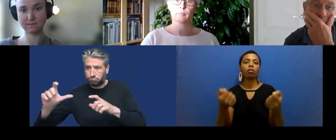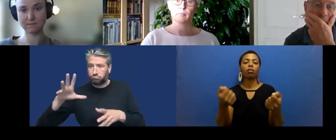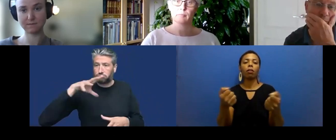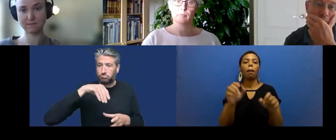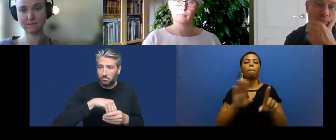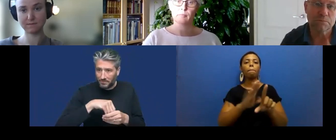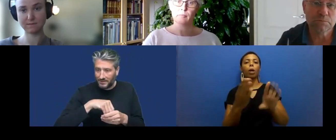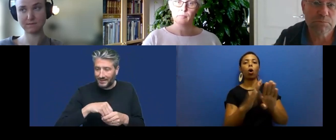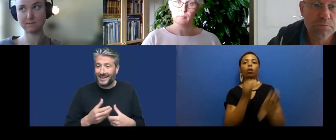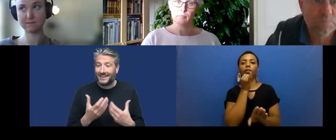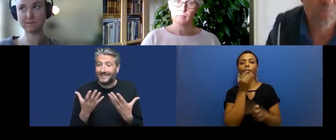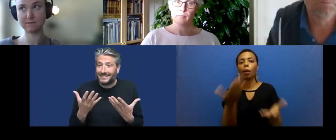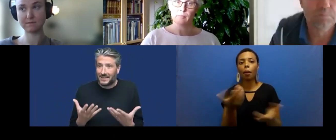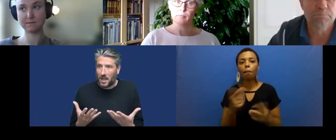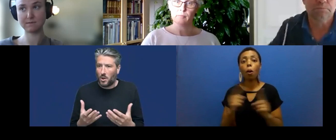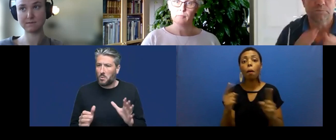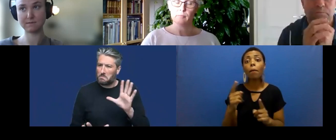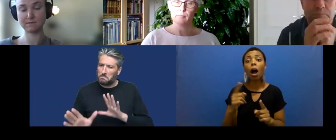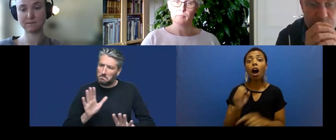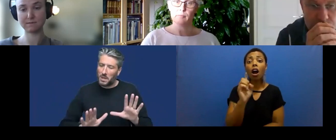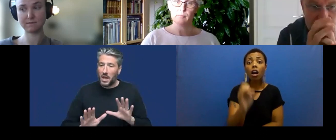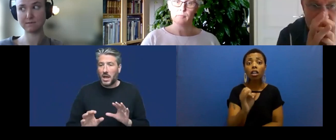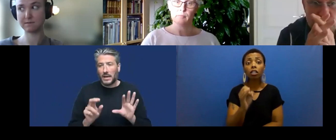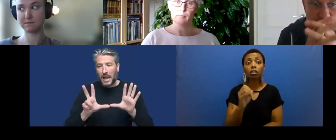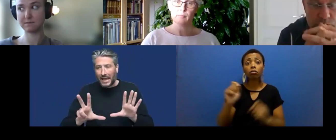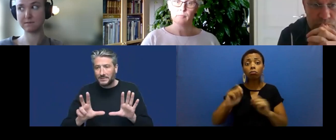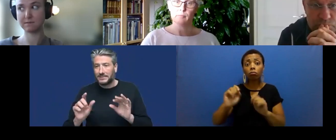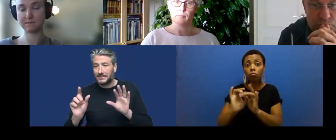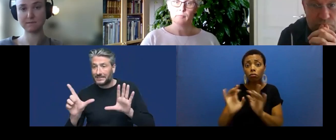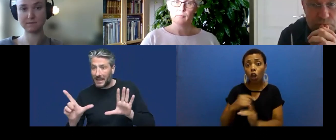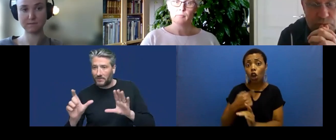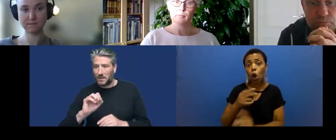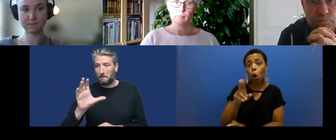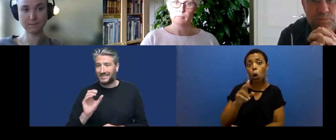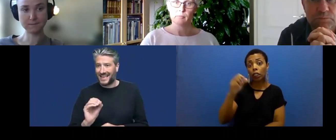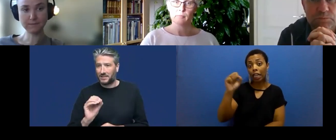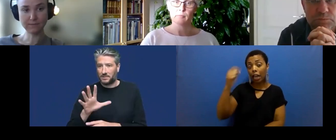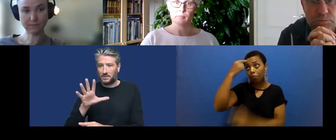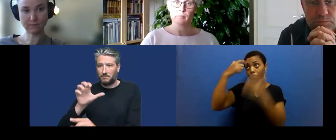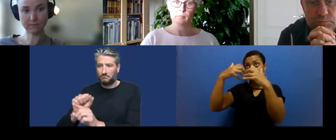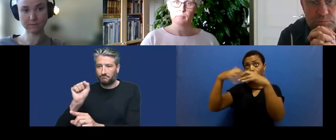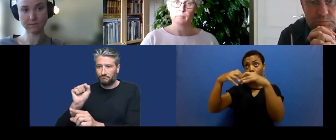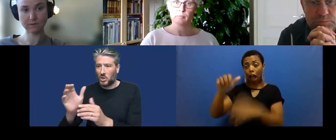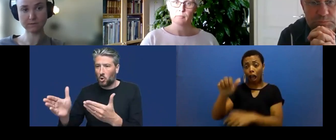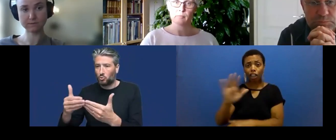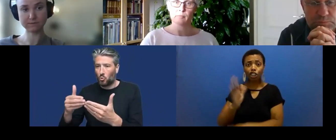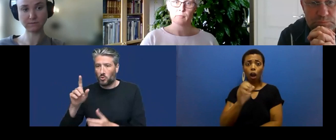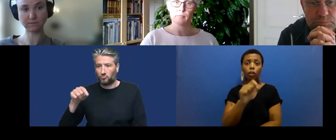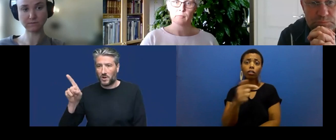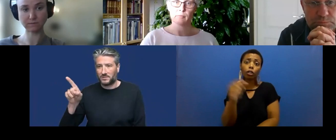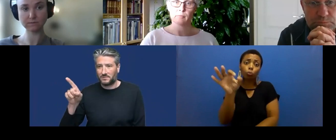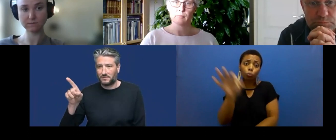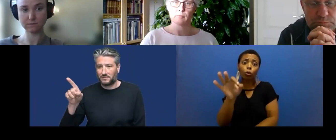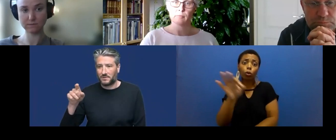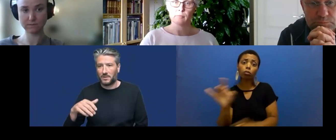now have about 87% recognition of those doors and the civic numbers. So when